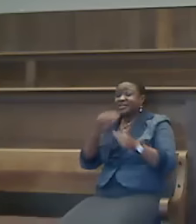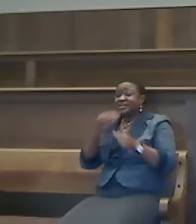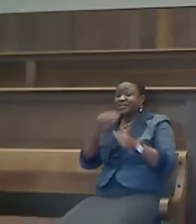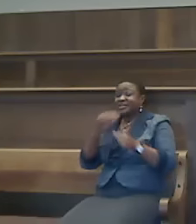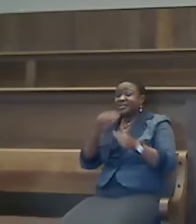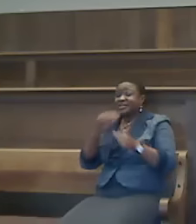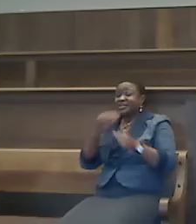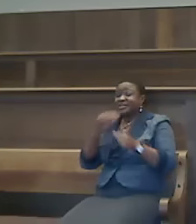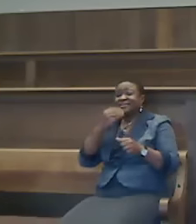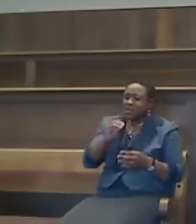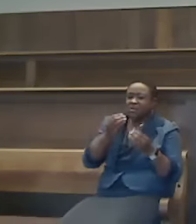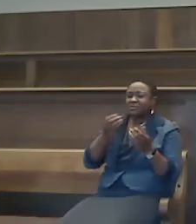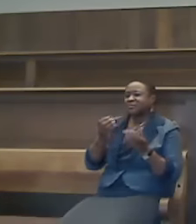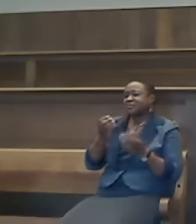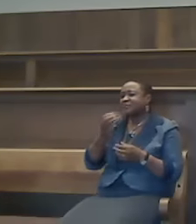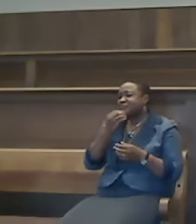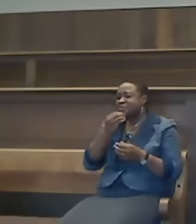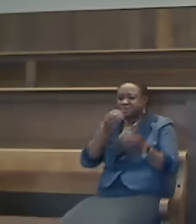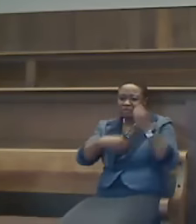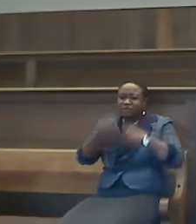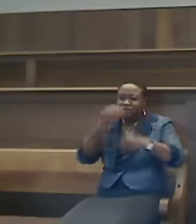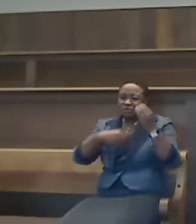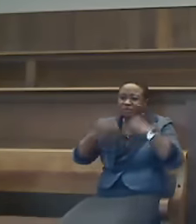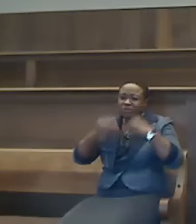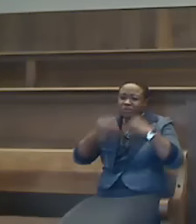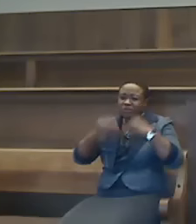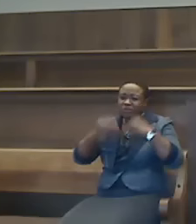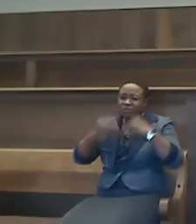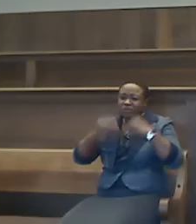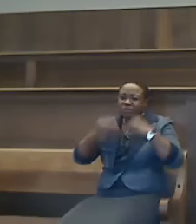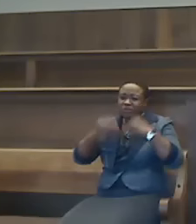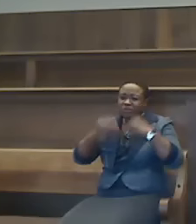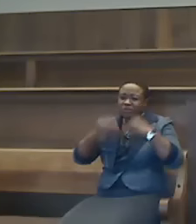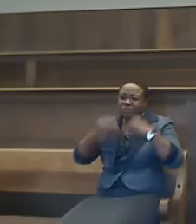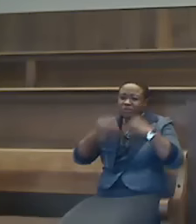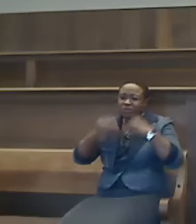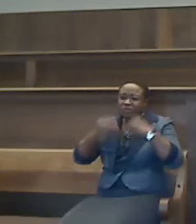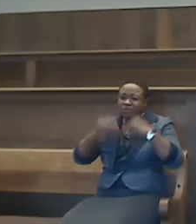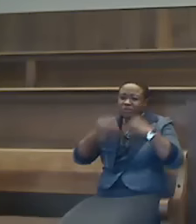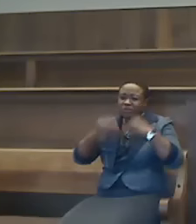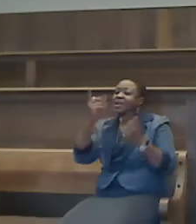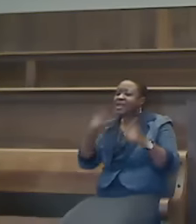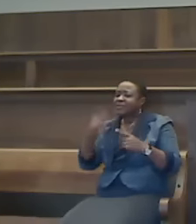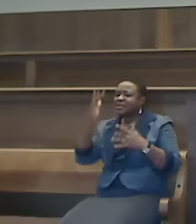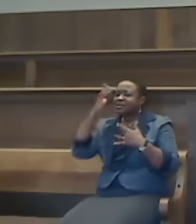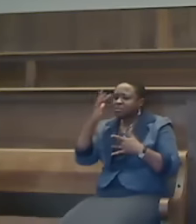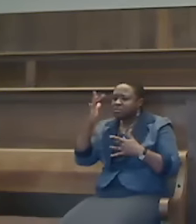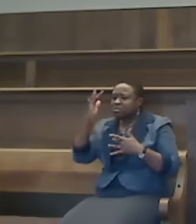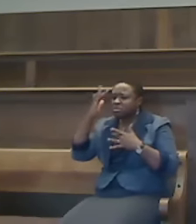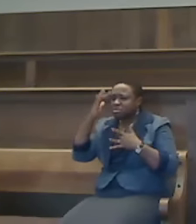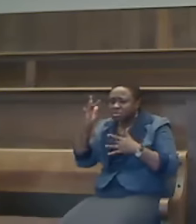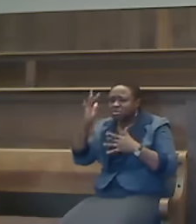modified food, it doesn't happen overnight, but they become sicker and sicker. You get more and more